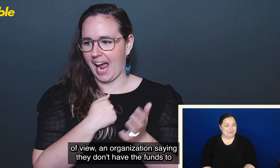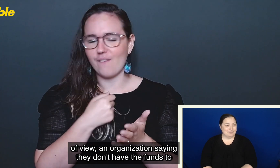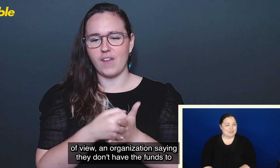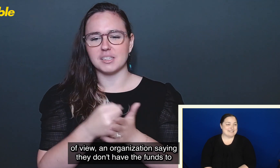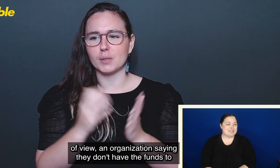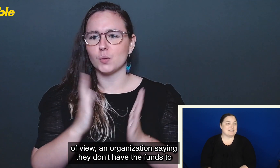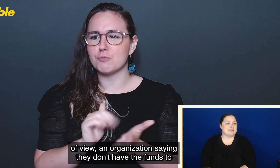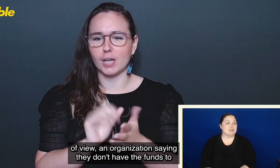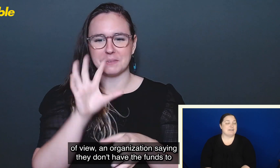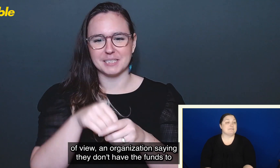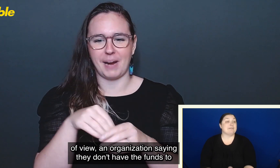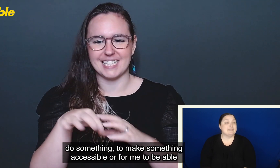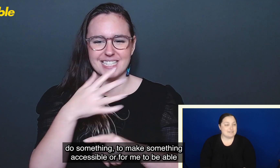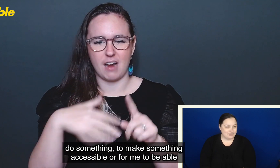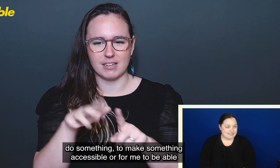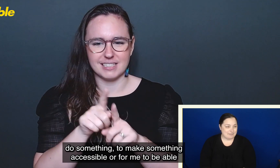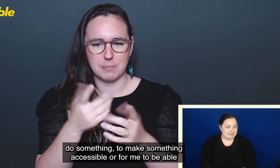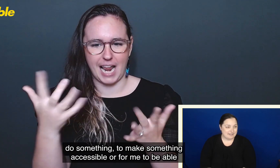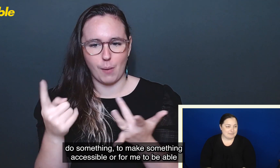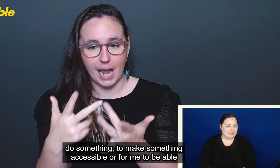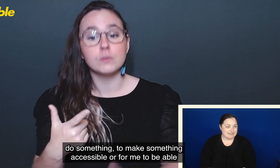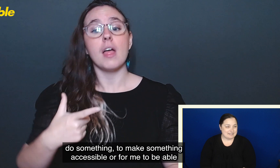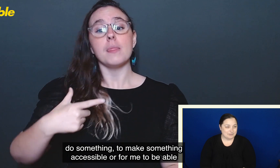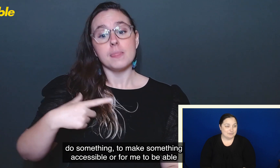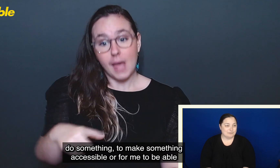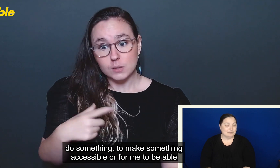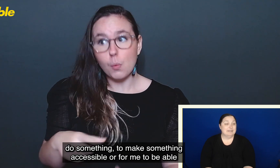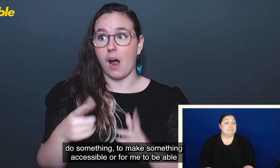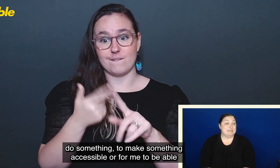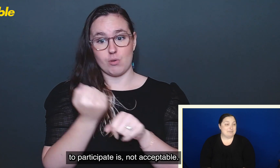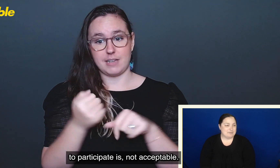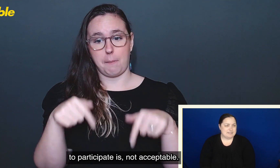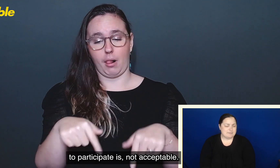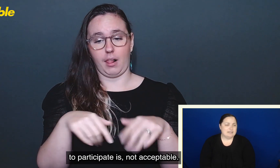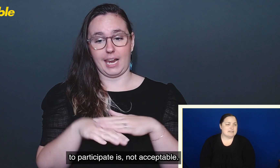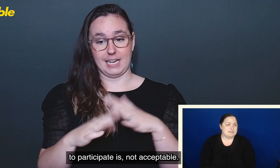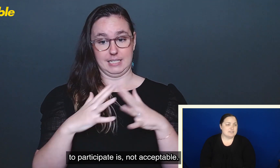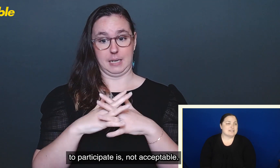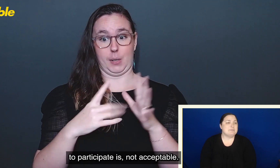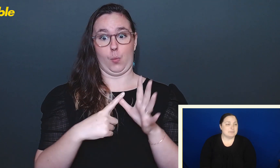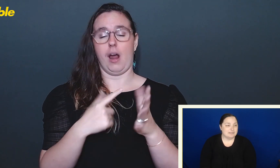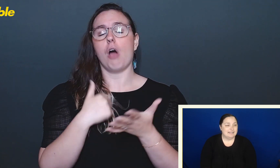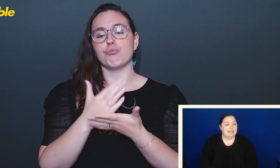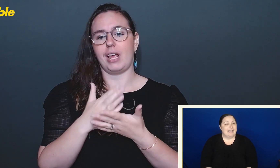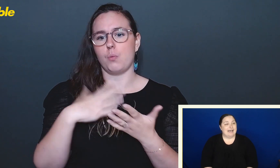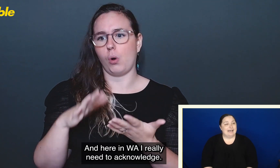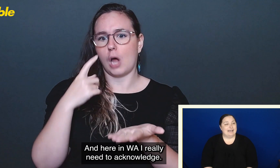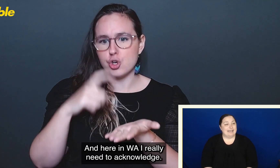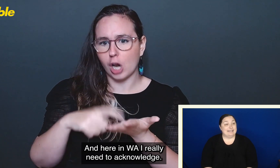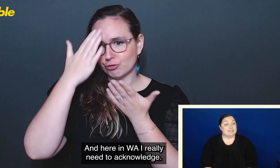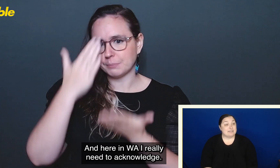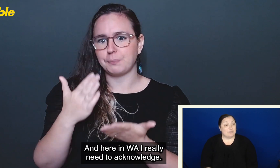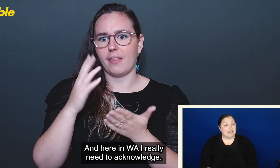view, an organisation saying they don't have the funds to do something to make something accessible or for me to be able to participate is not acceptable.